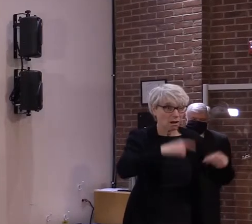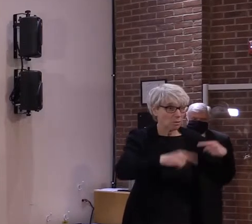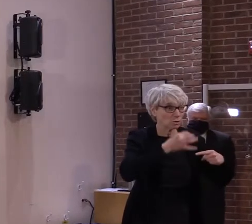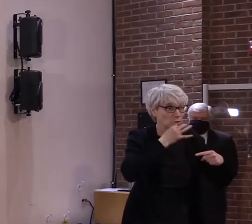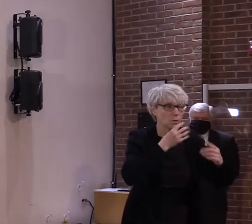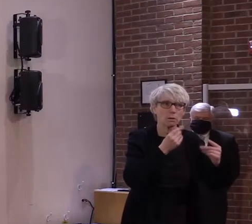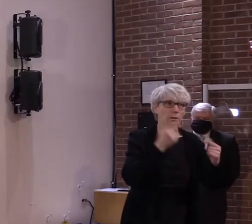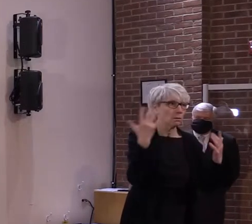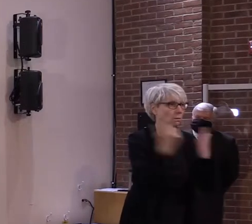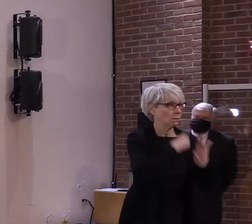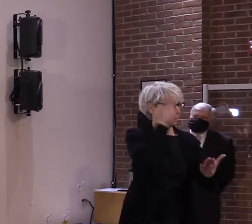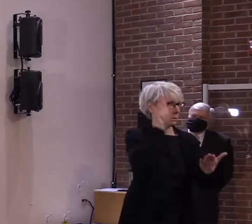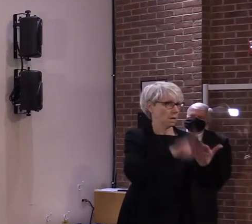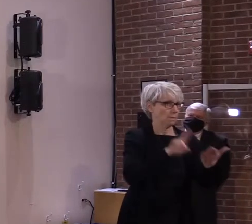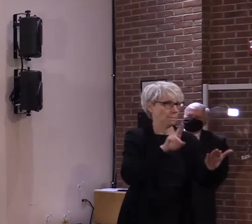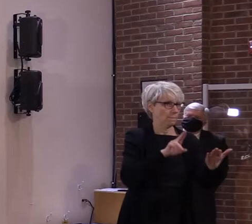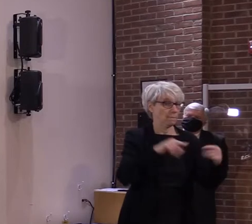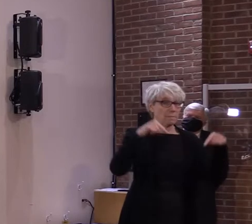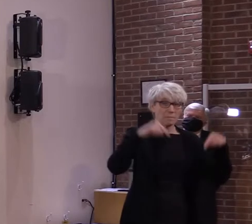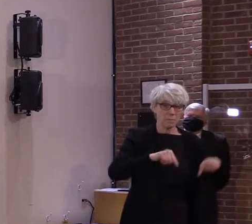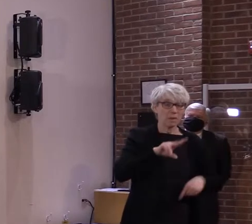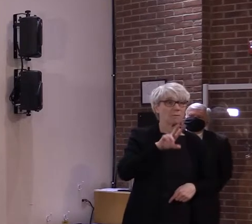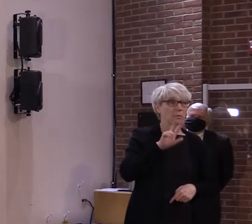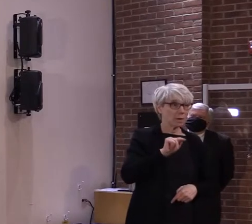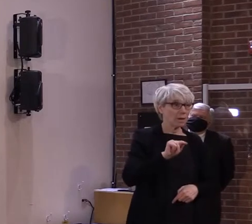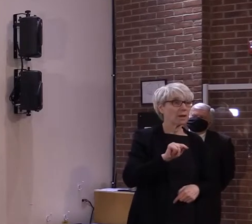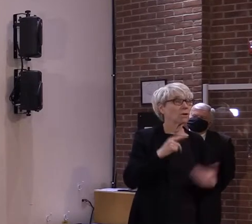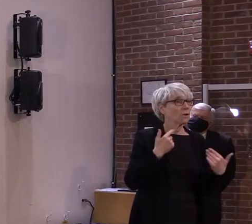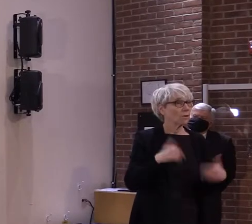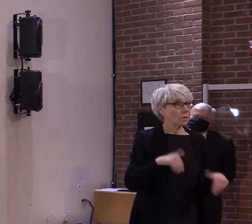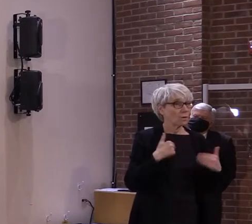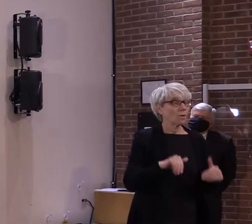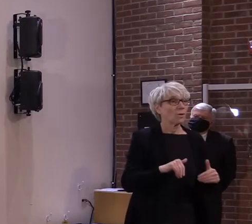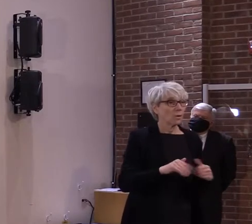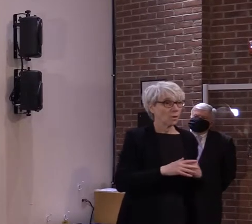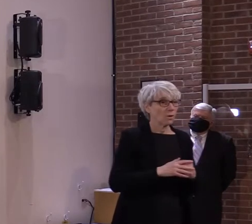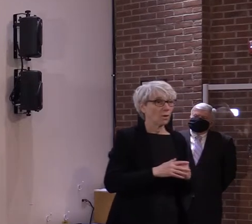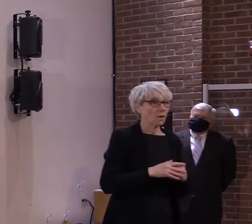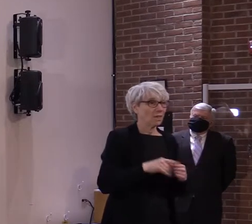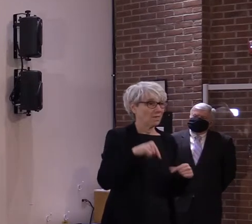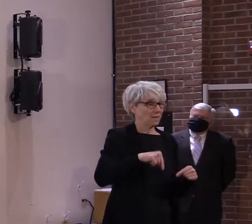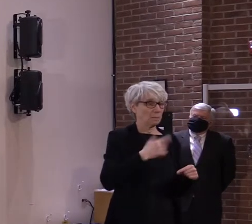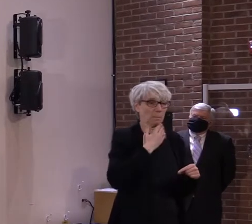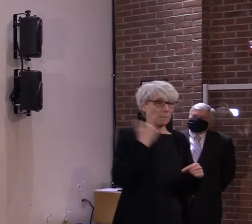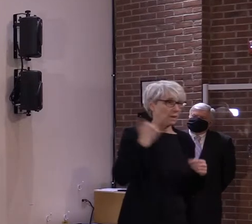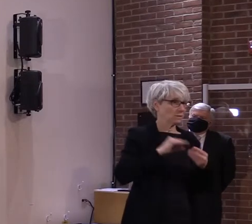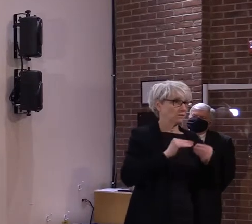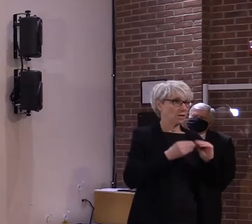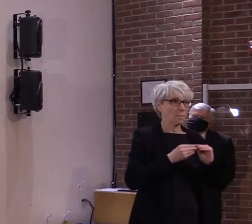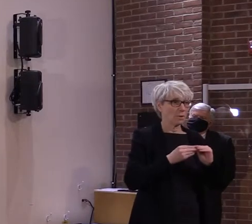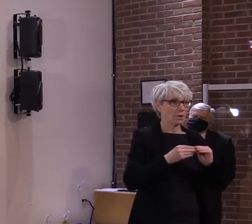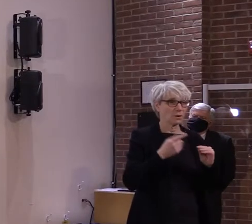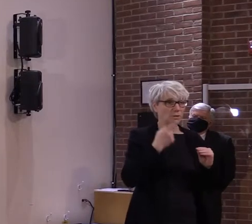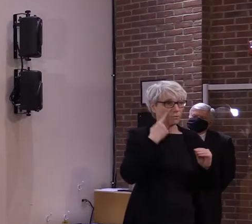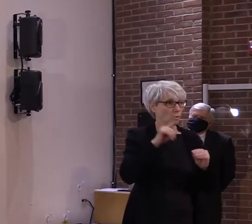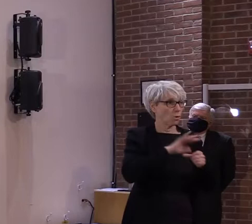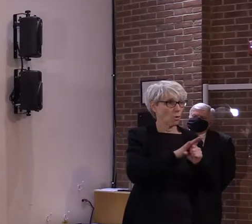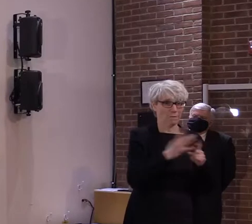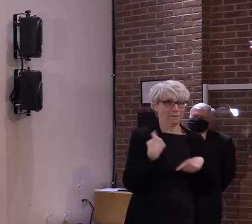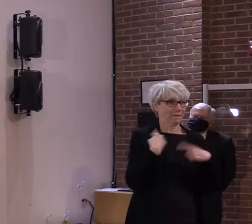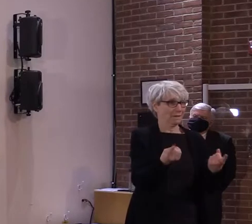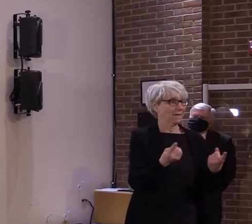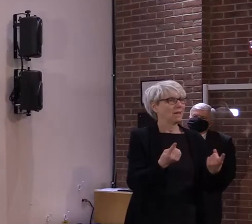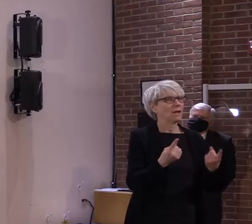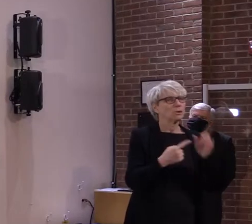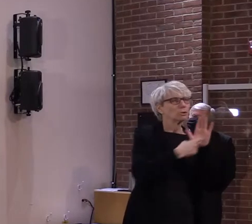the state with the lowest amount of immunity from having had a COVID infection show the rest of the country how we can be